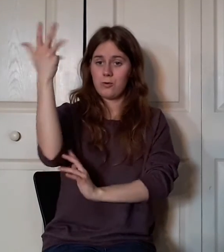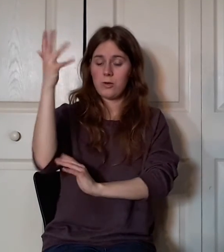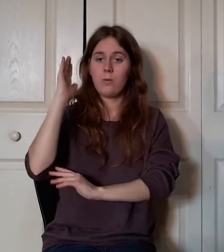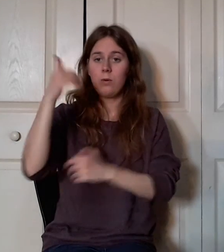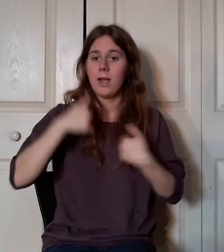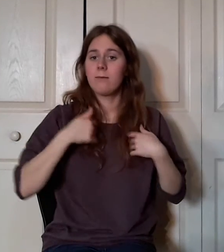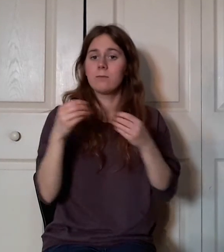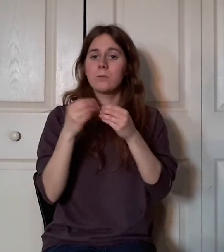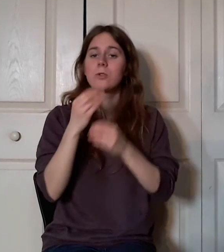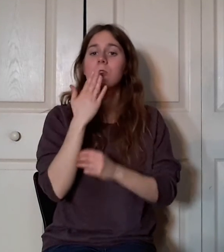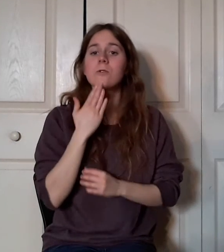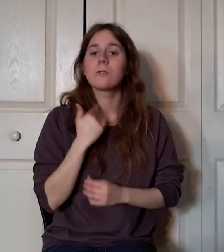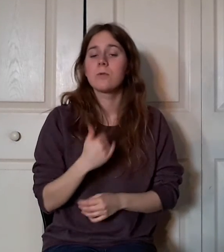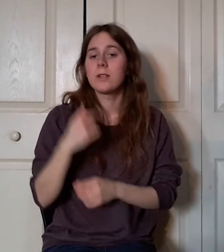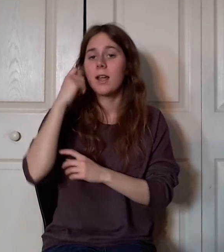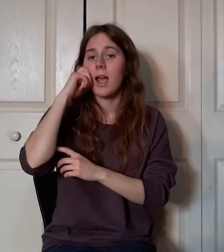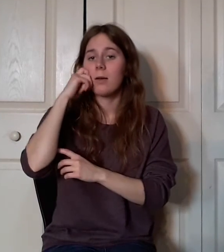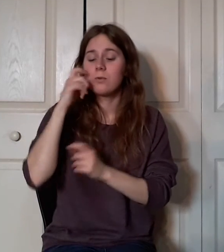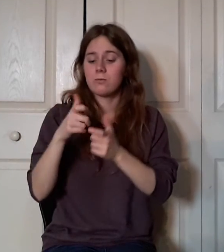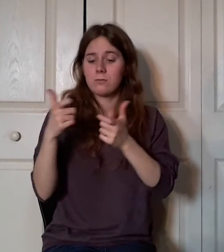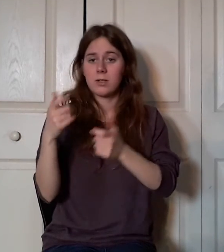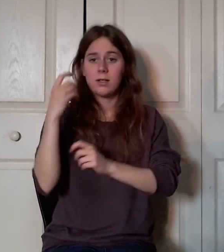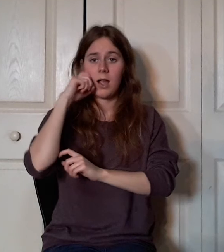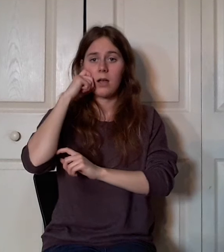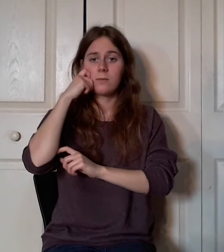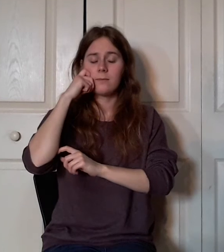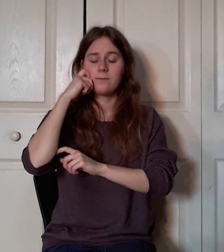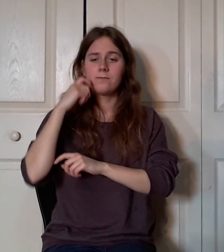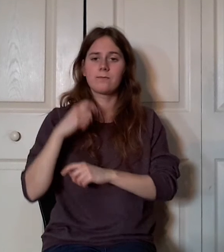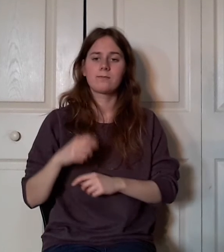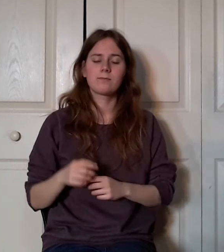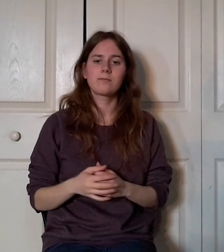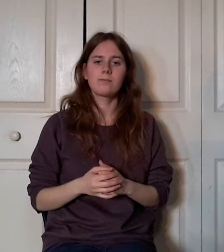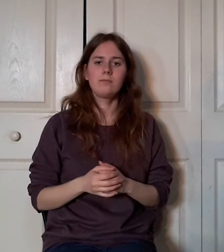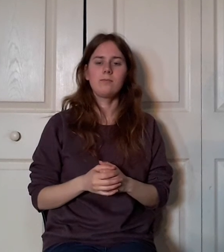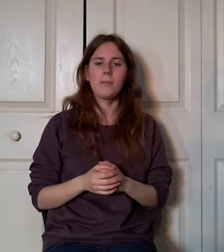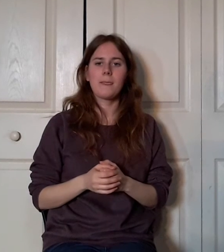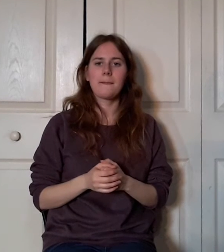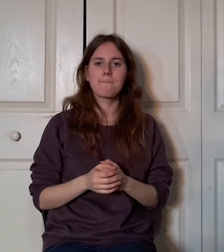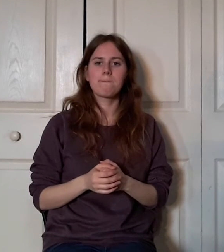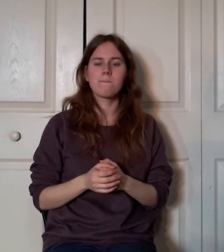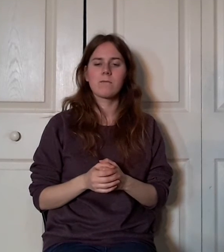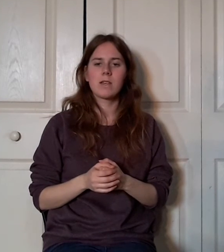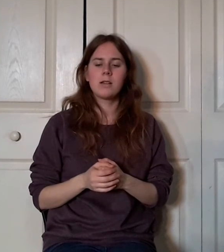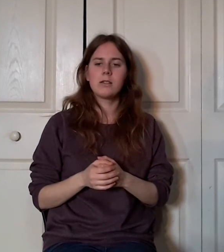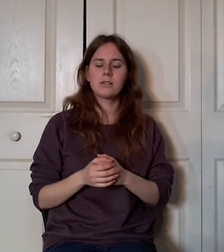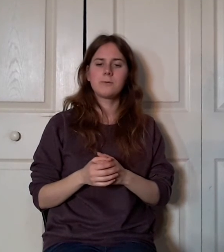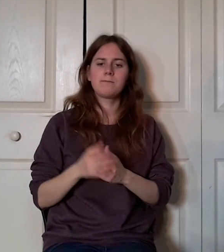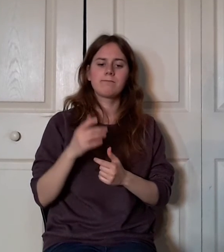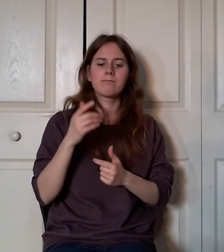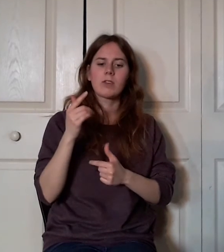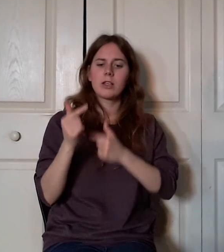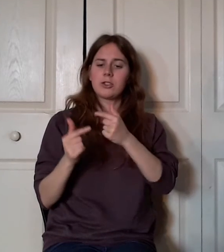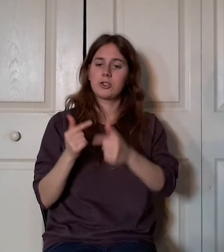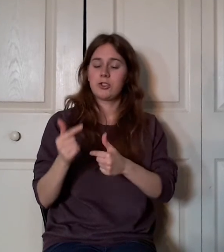years of this type of breeding. So even though that might not be the formal definition of genetic engineering, which typically is referring to